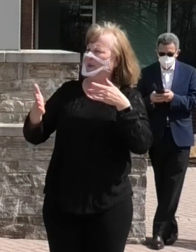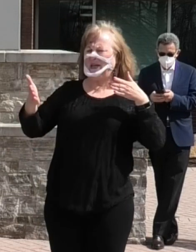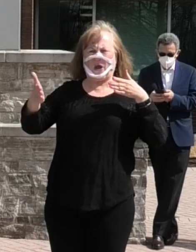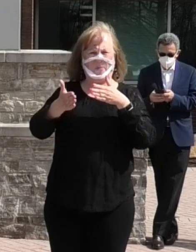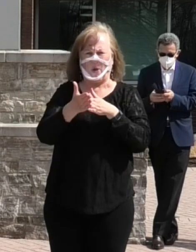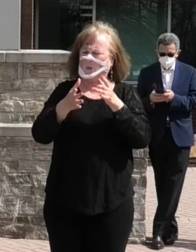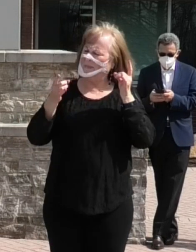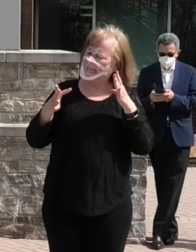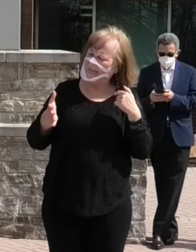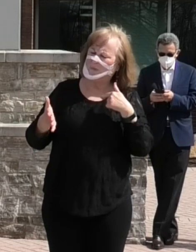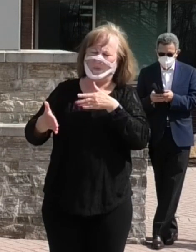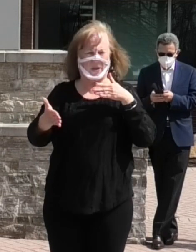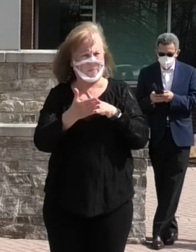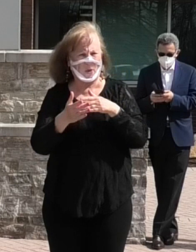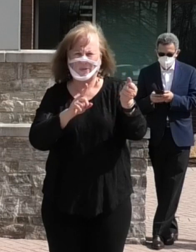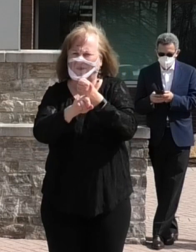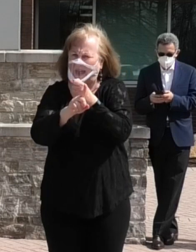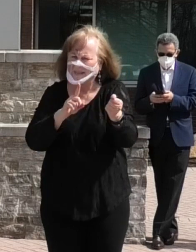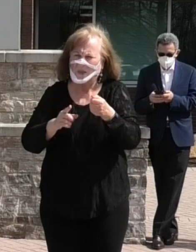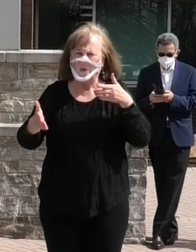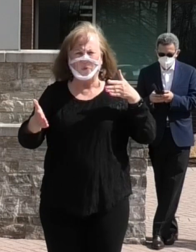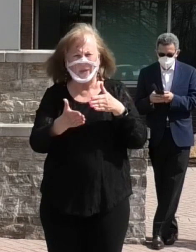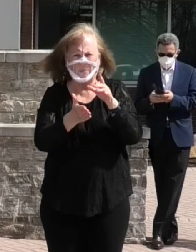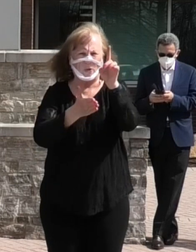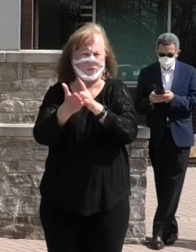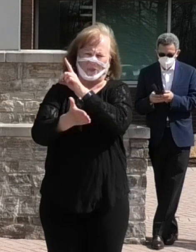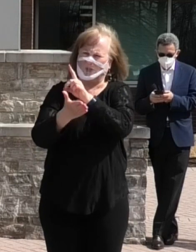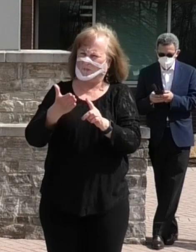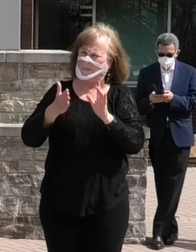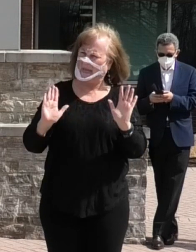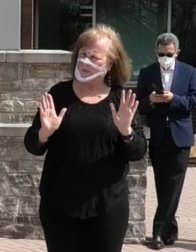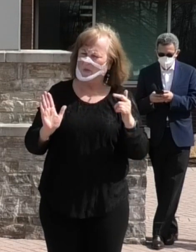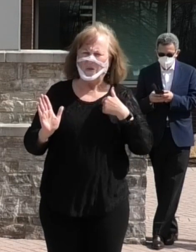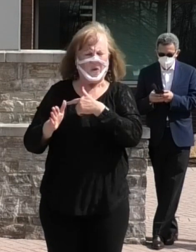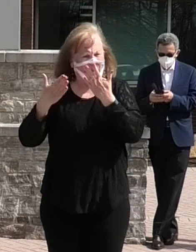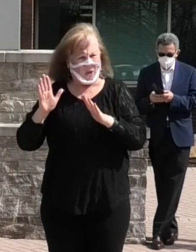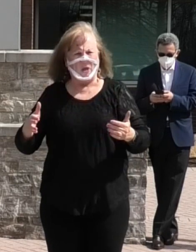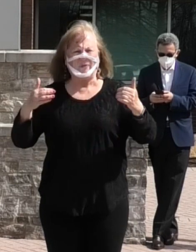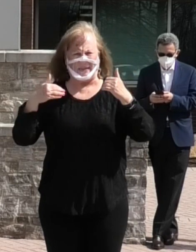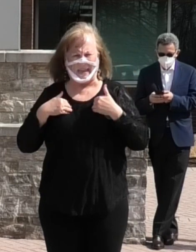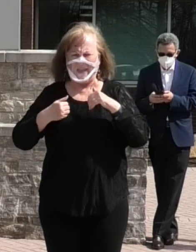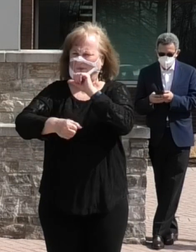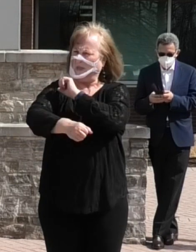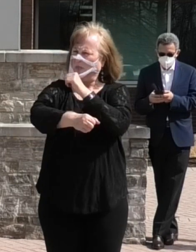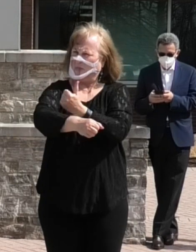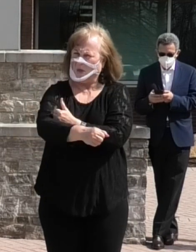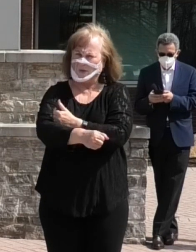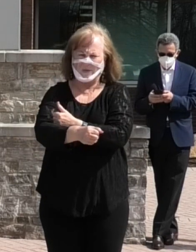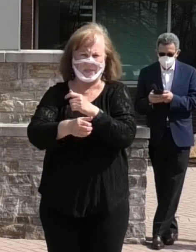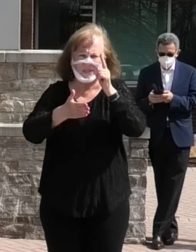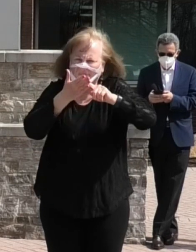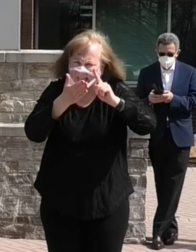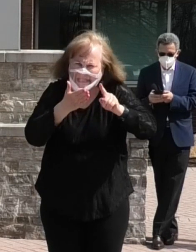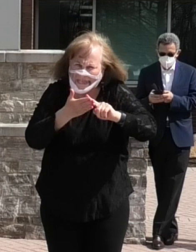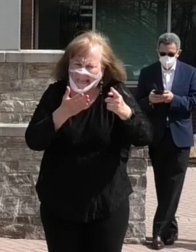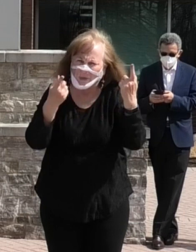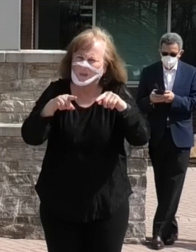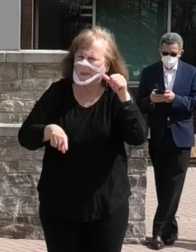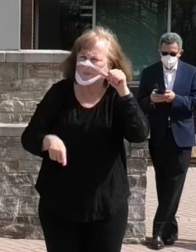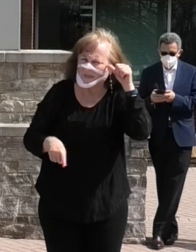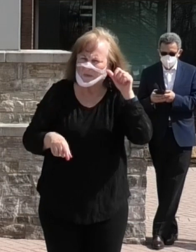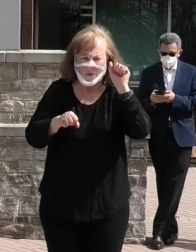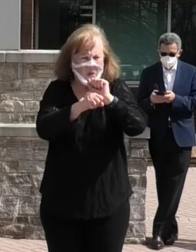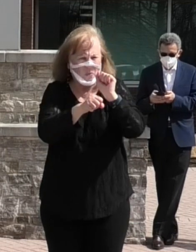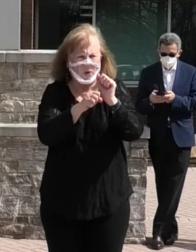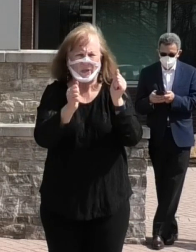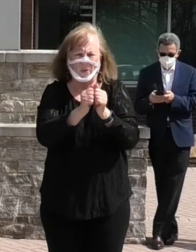oppose hate, we oppose violence, we oppose discrimination. We already have our authorities investigating and